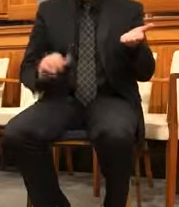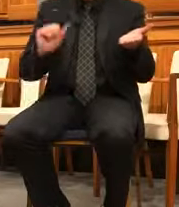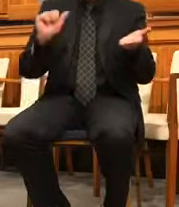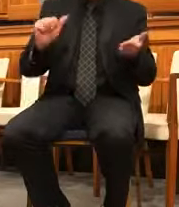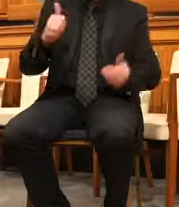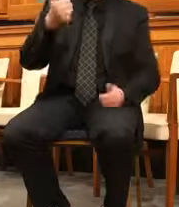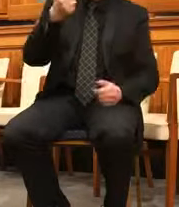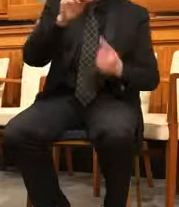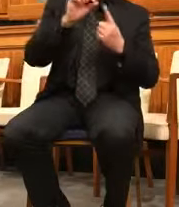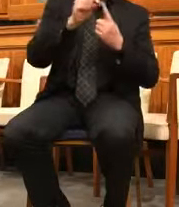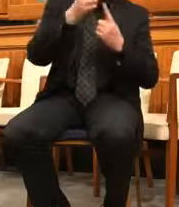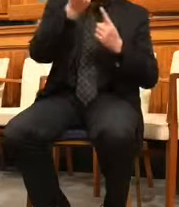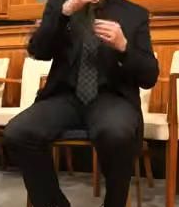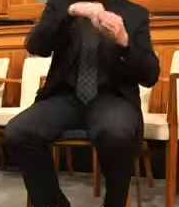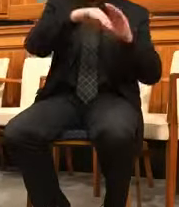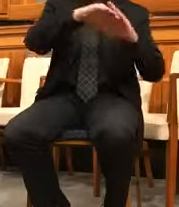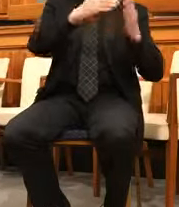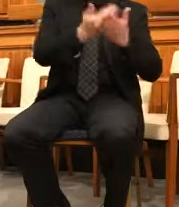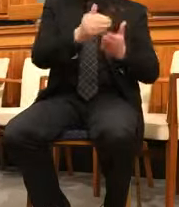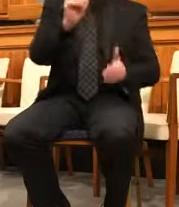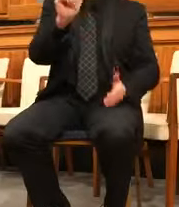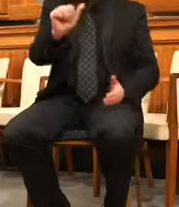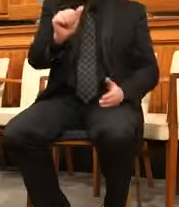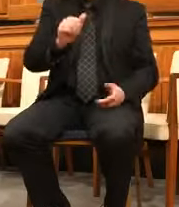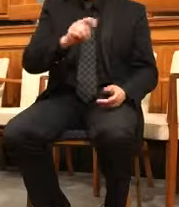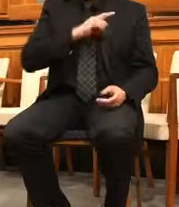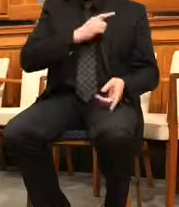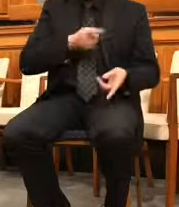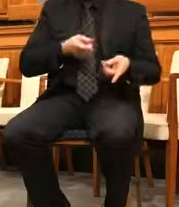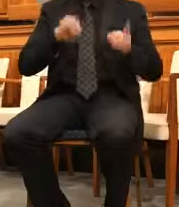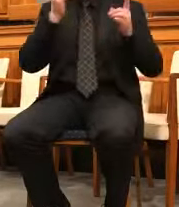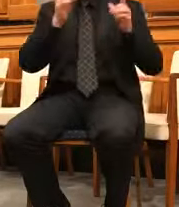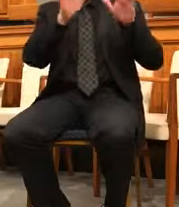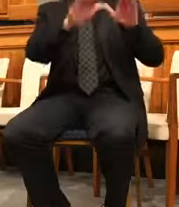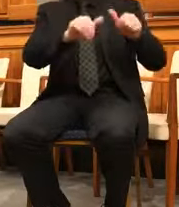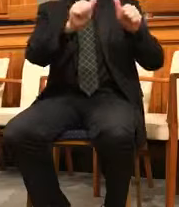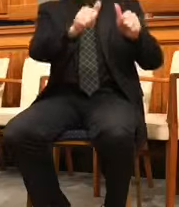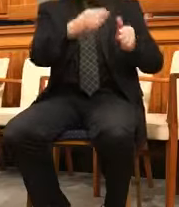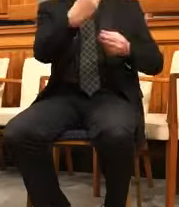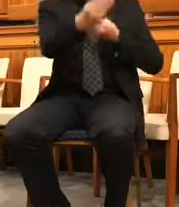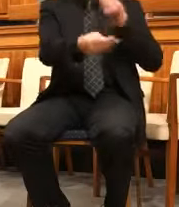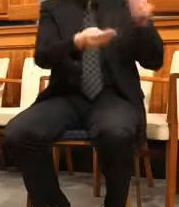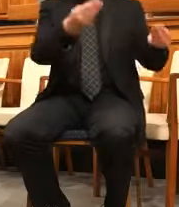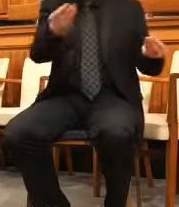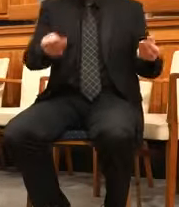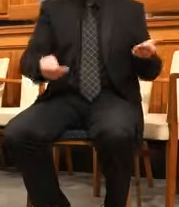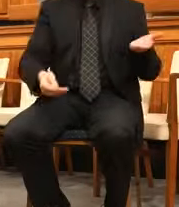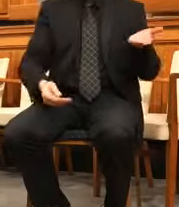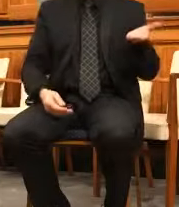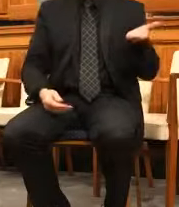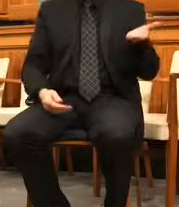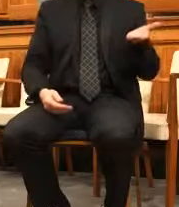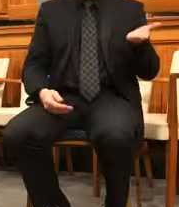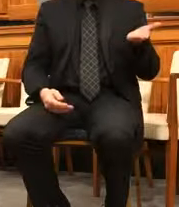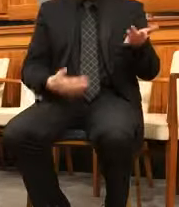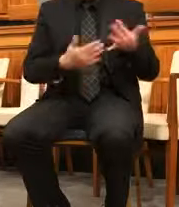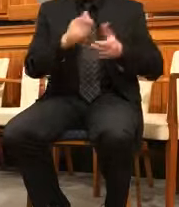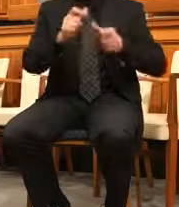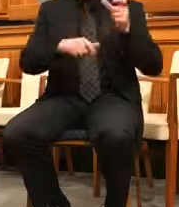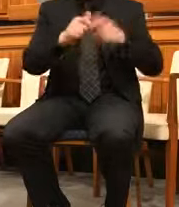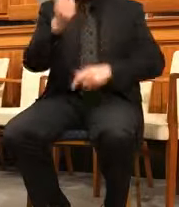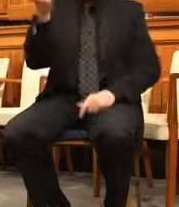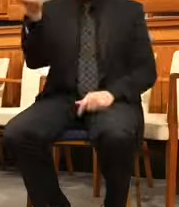the world because God has given the human race the brilliant minds